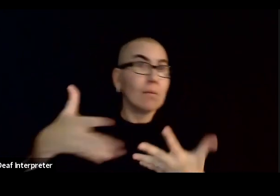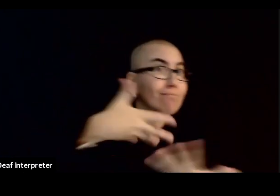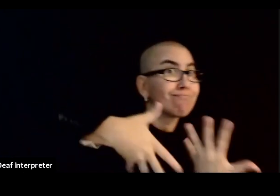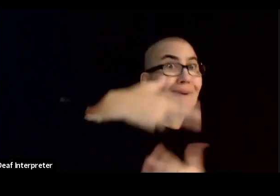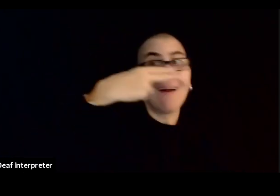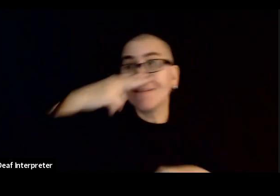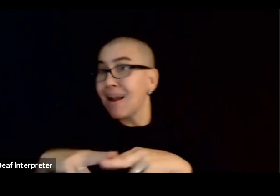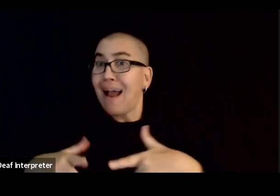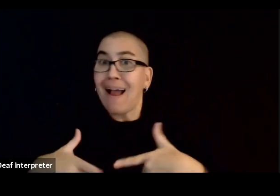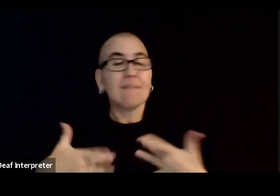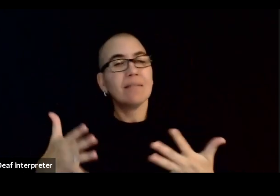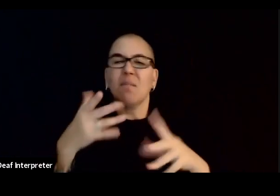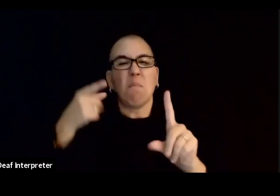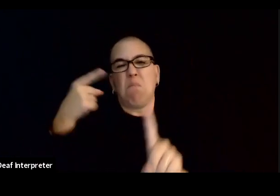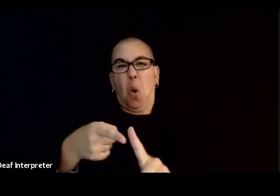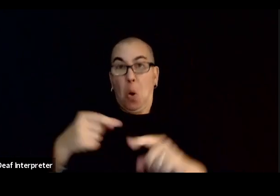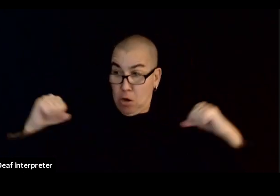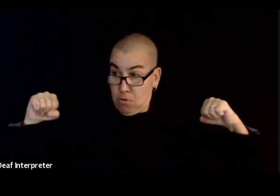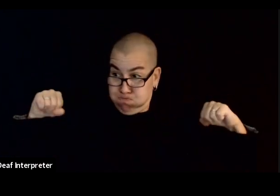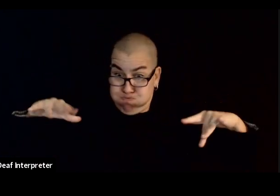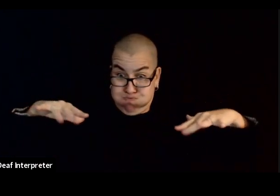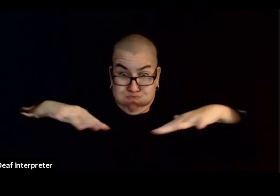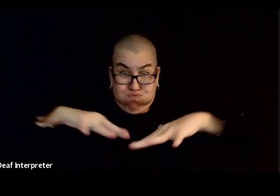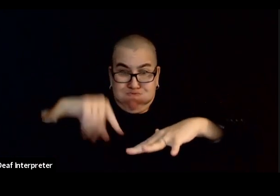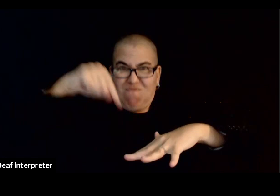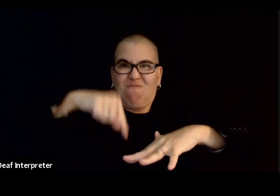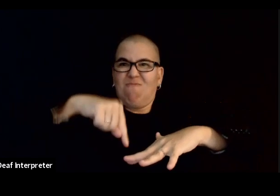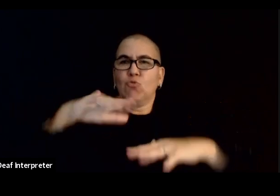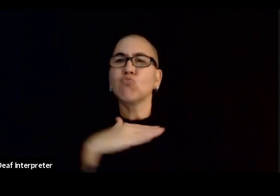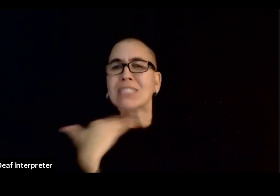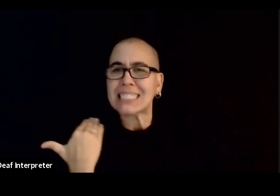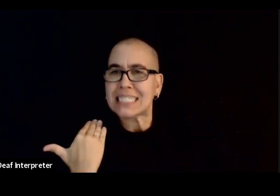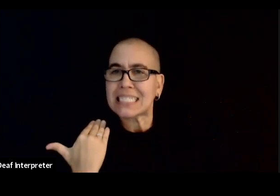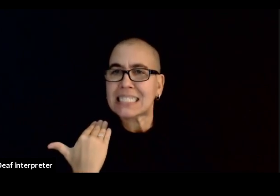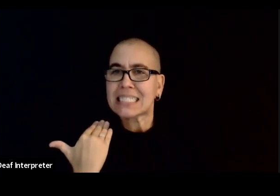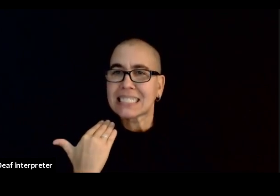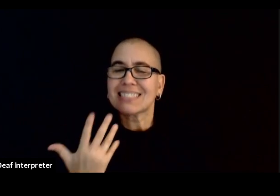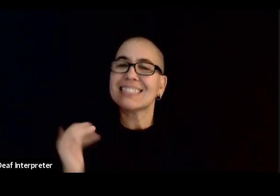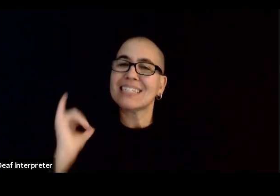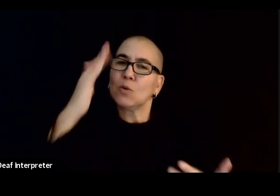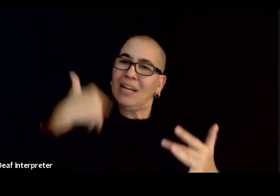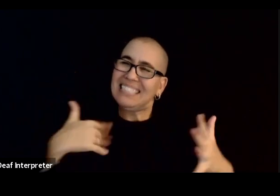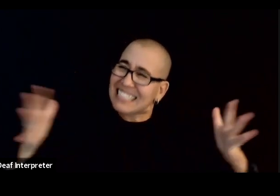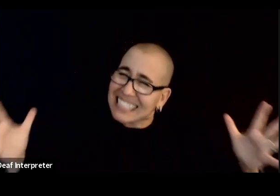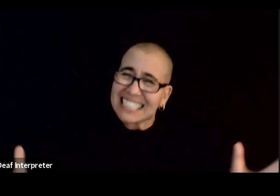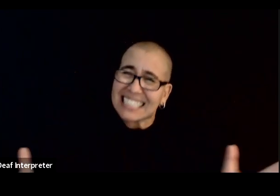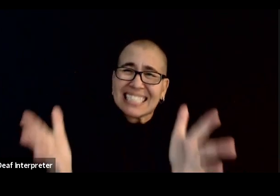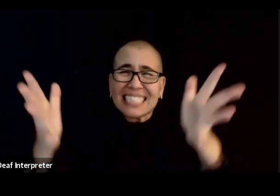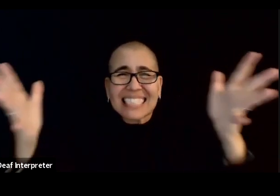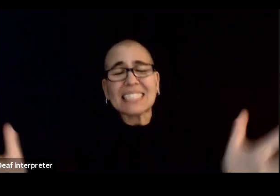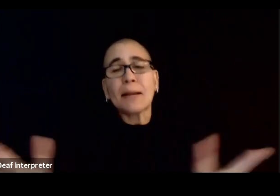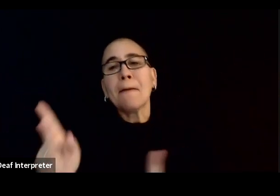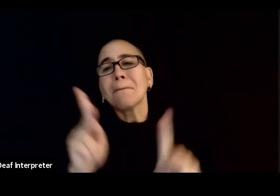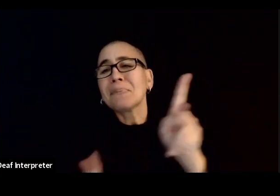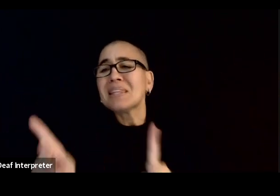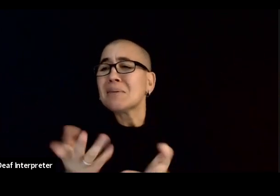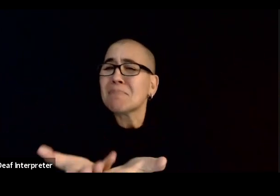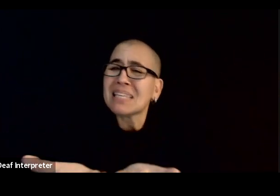And so, that's why we're asking the public to consider the guidelines when they find themselves in those